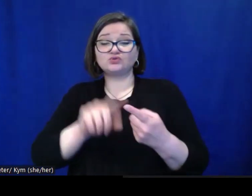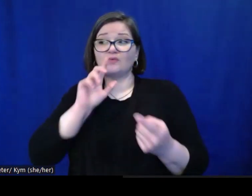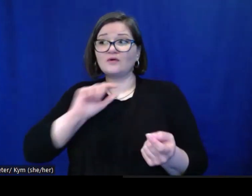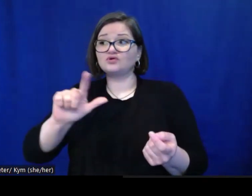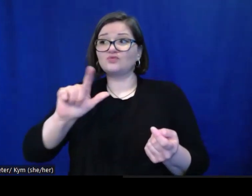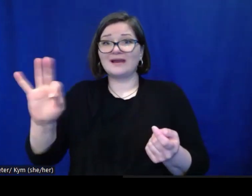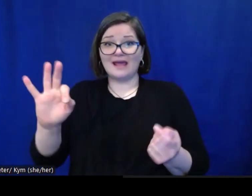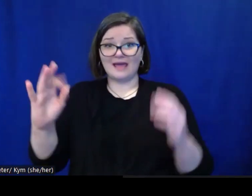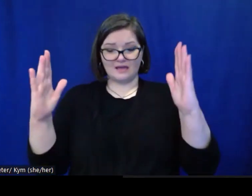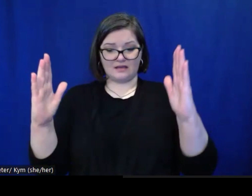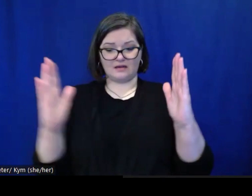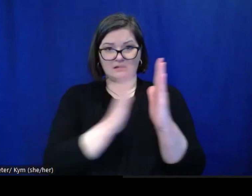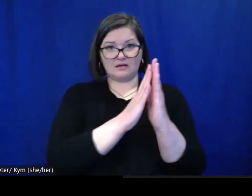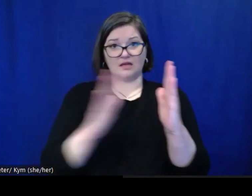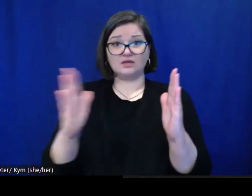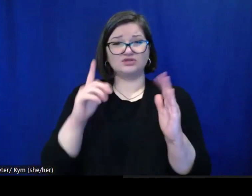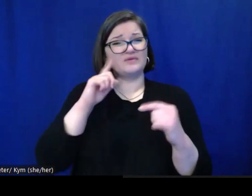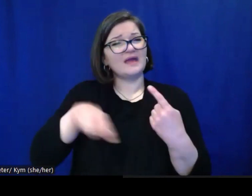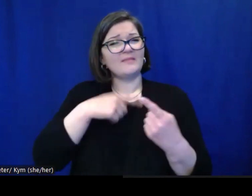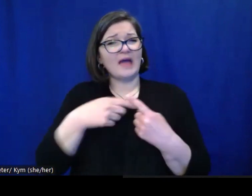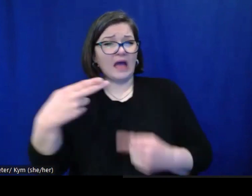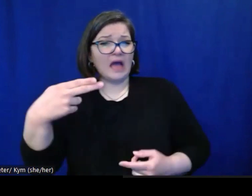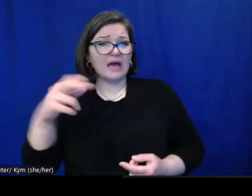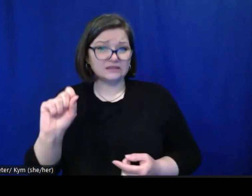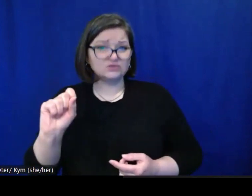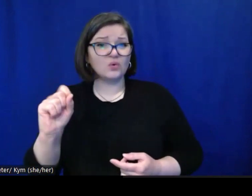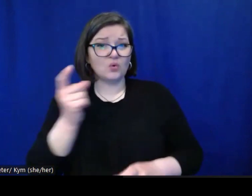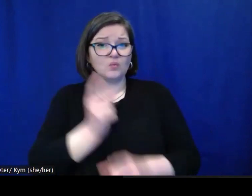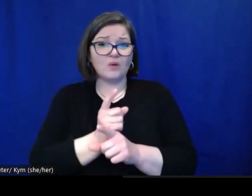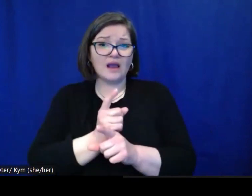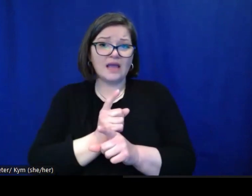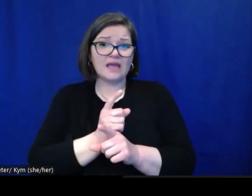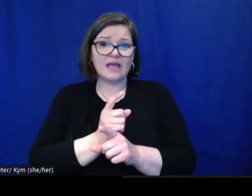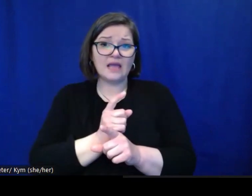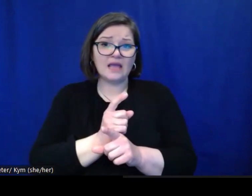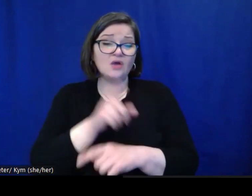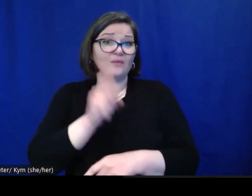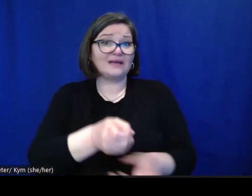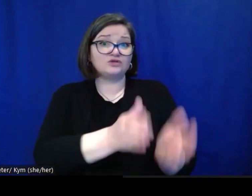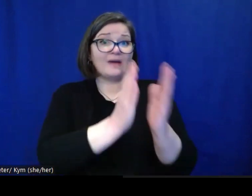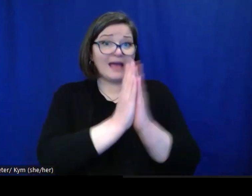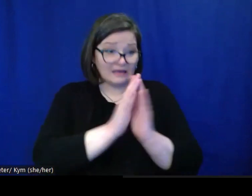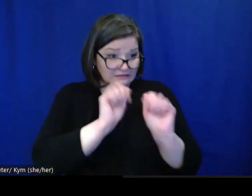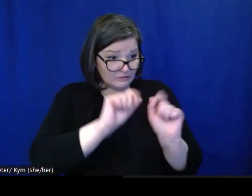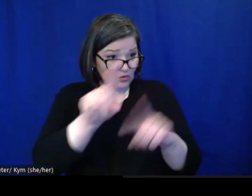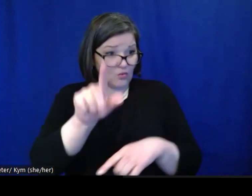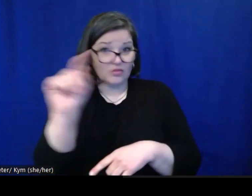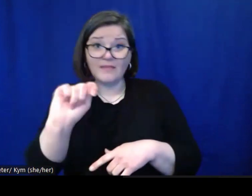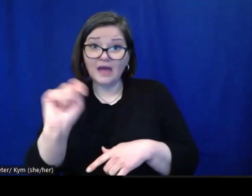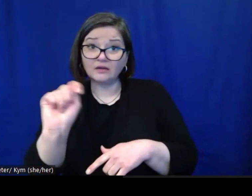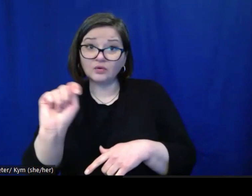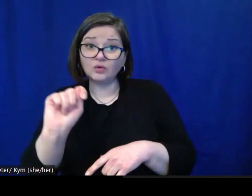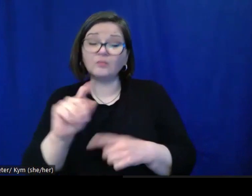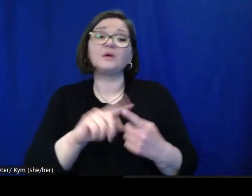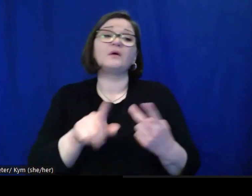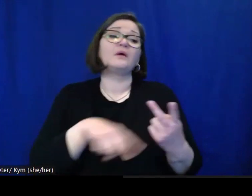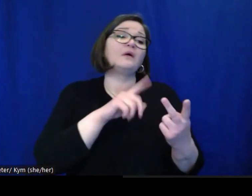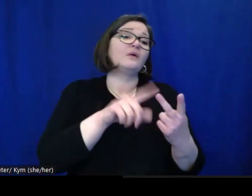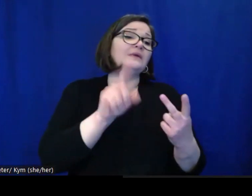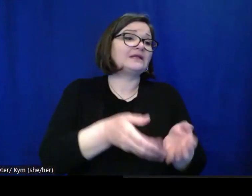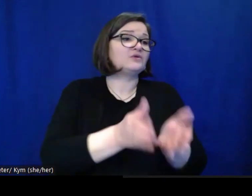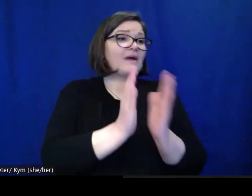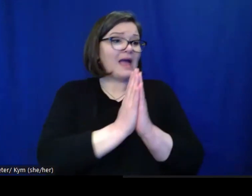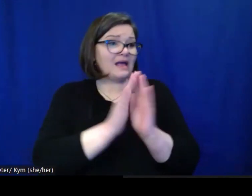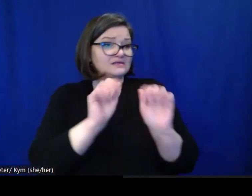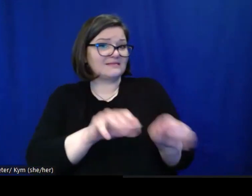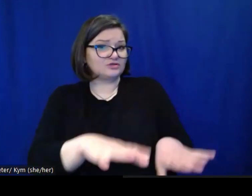how in high school we had to ask to use the restroom and had to ask to